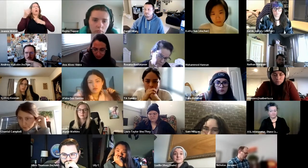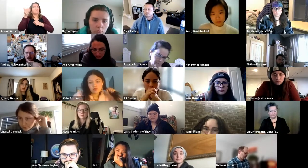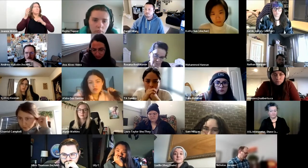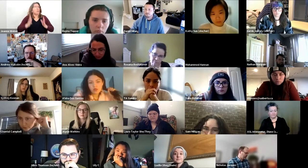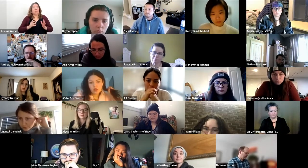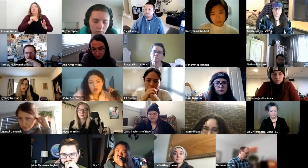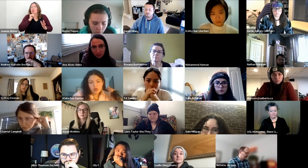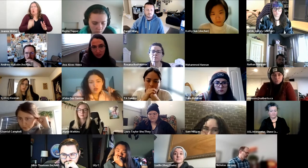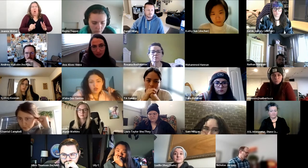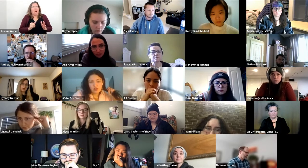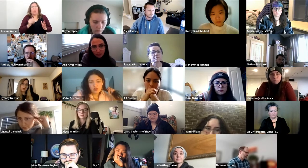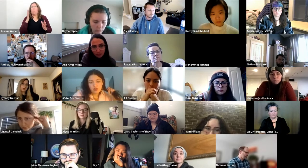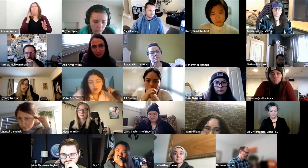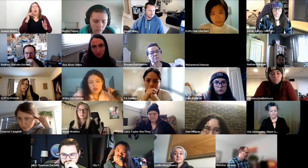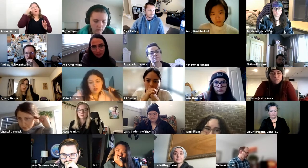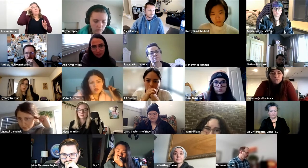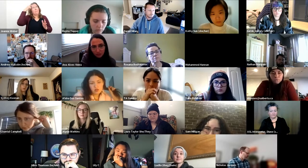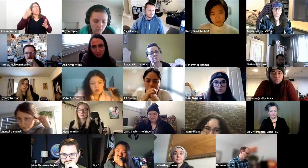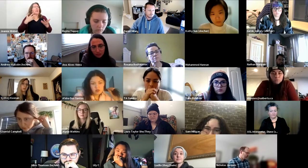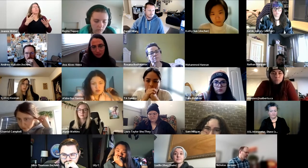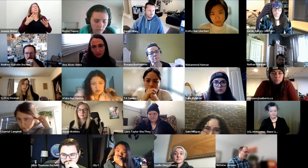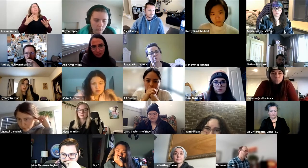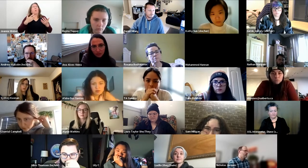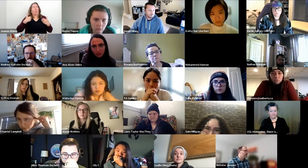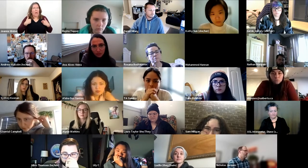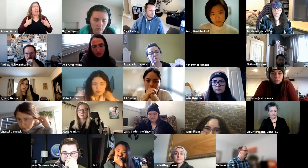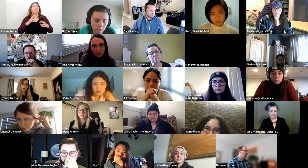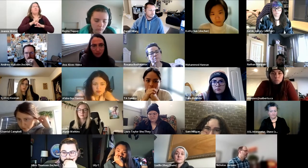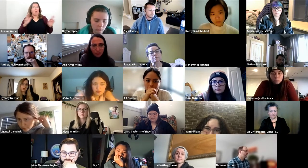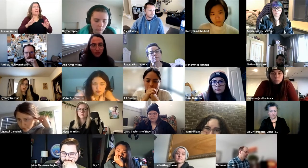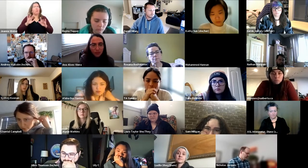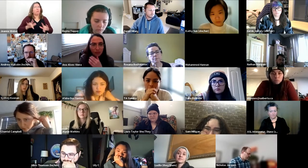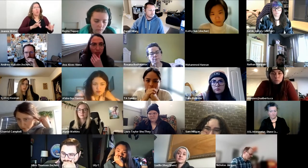Most of those guests will be pre-recorded as well.